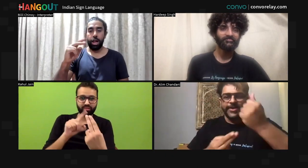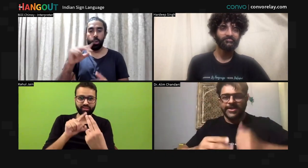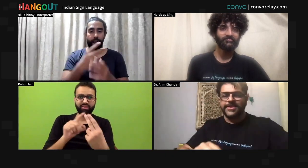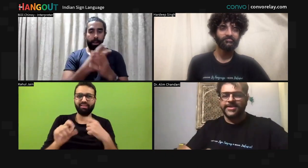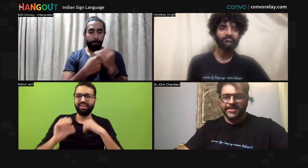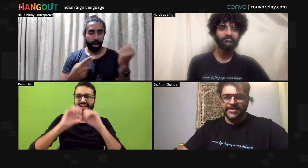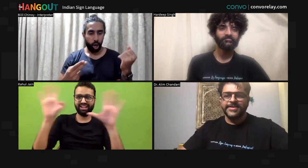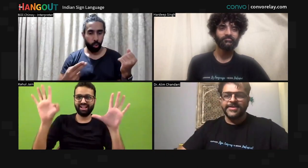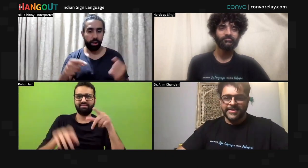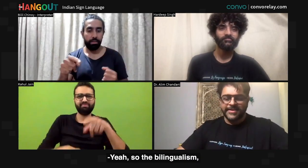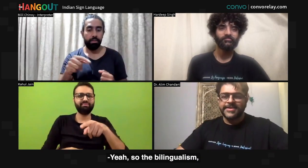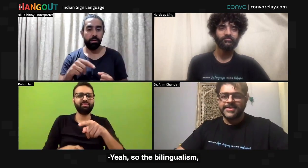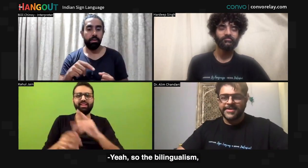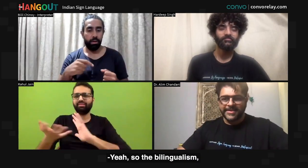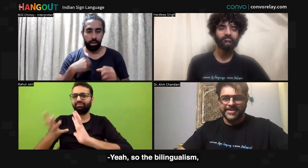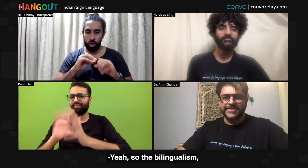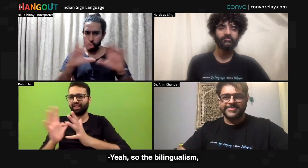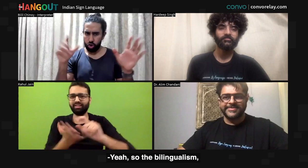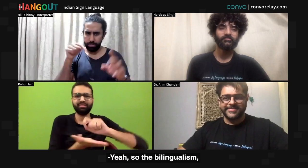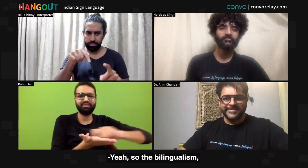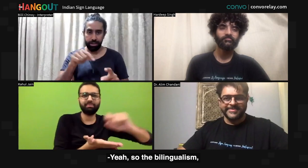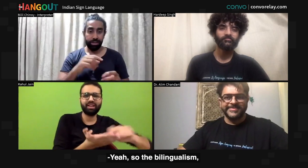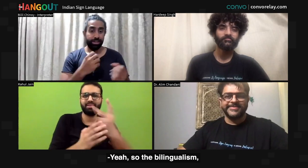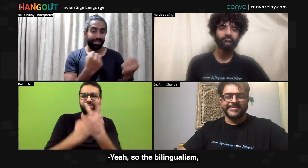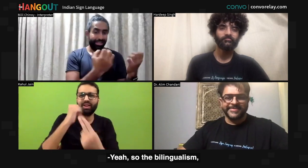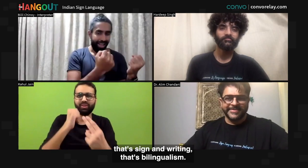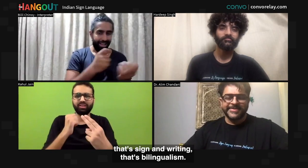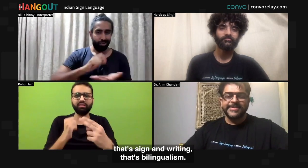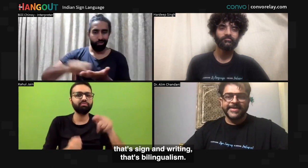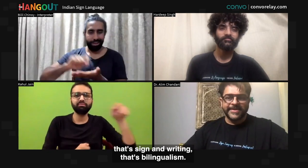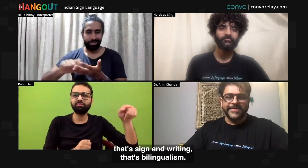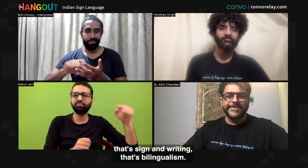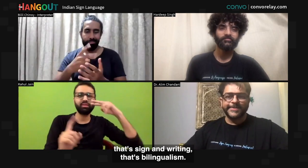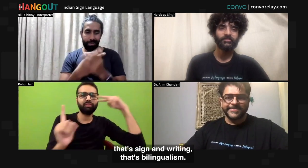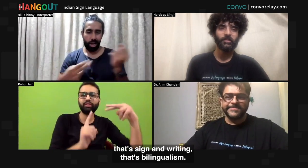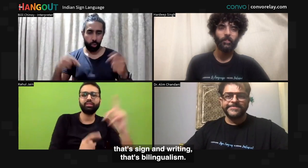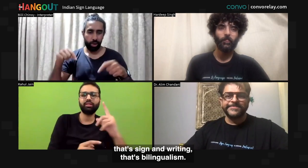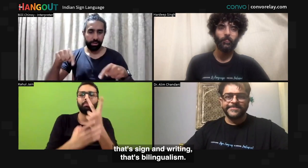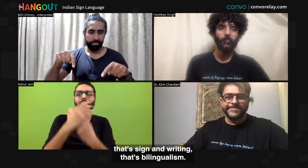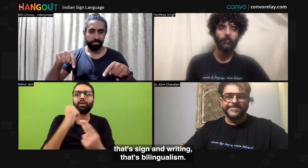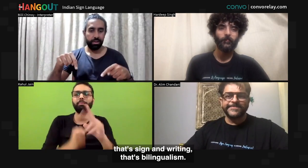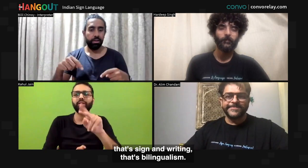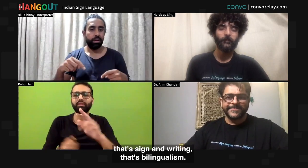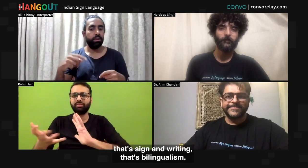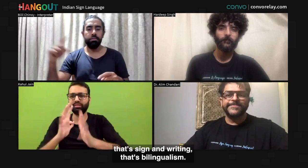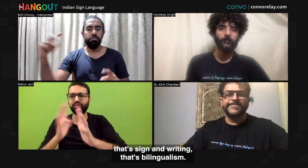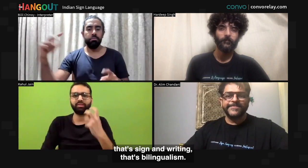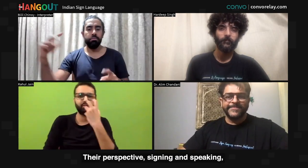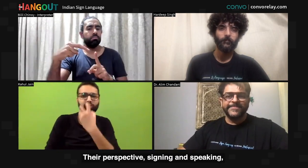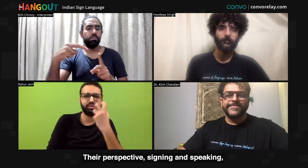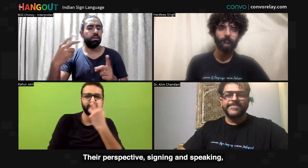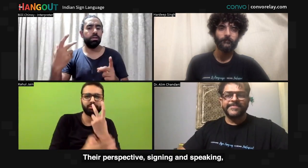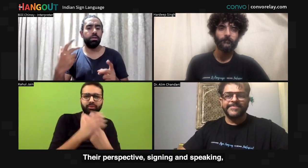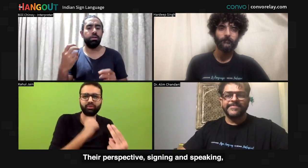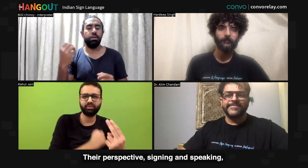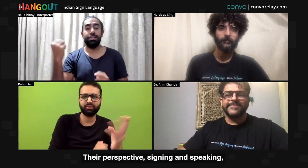Right. Yeah. So the bilingualism, um, that sign and writing, that's bilingualism. Their perspective, um,